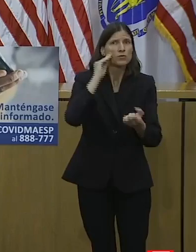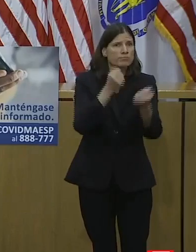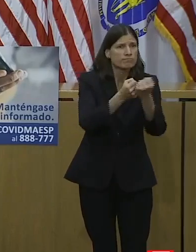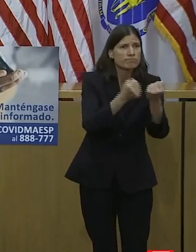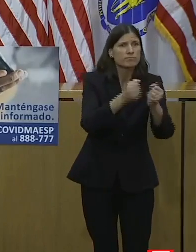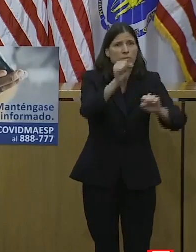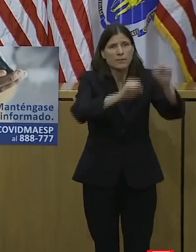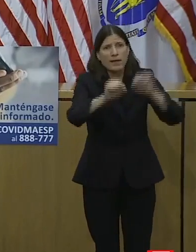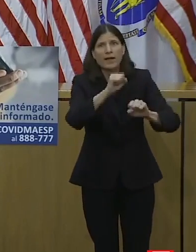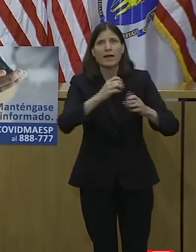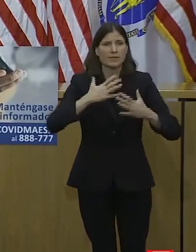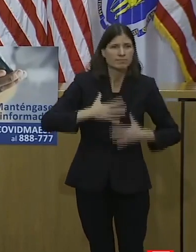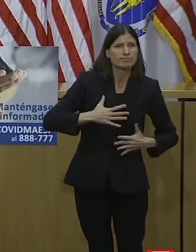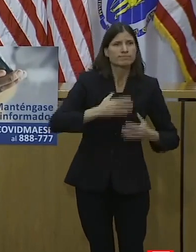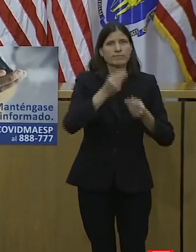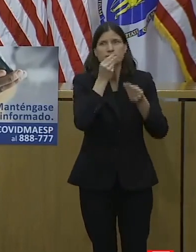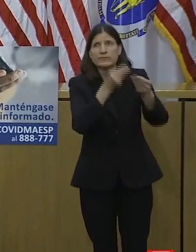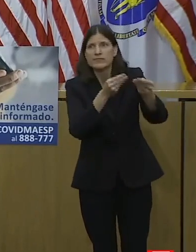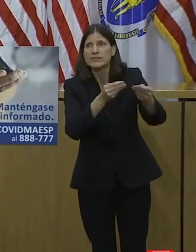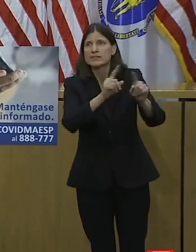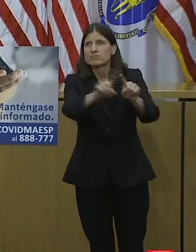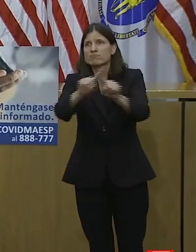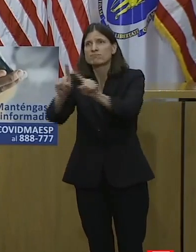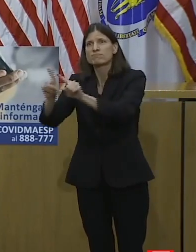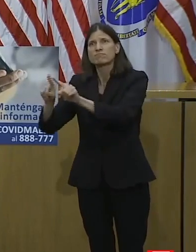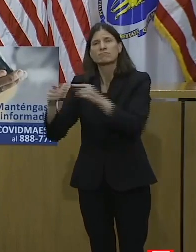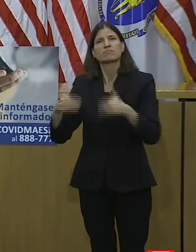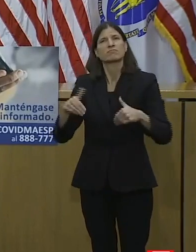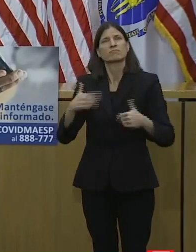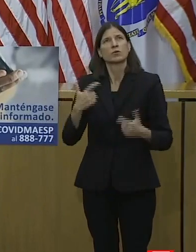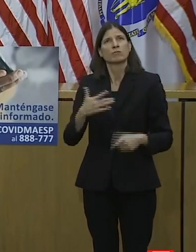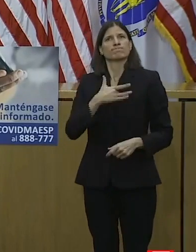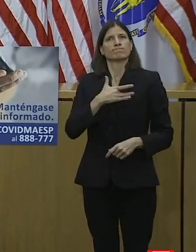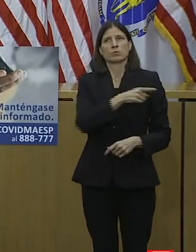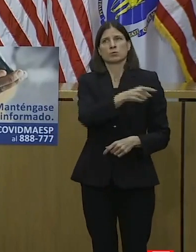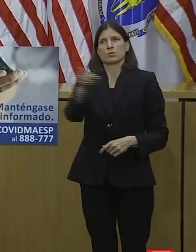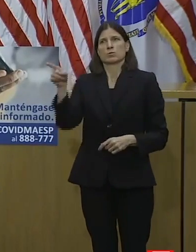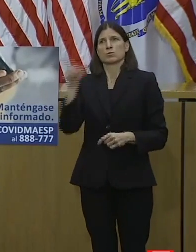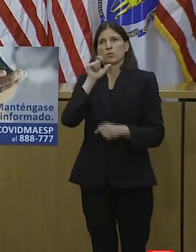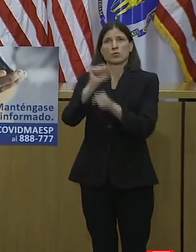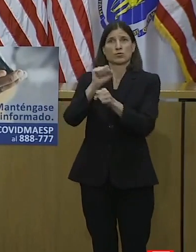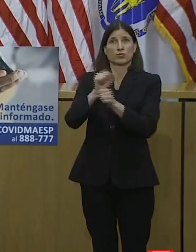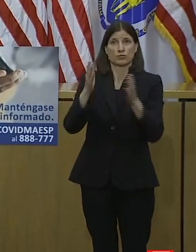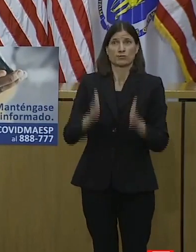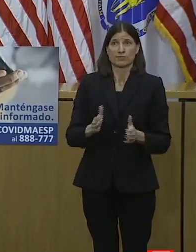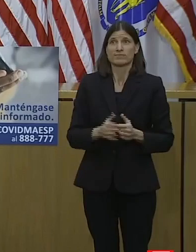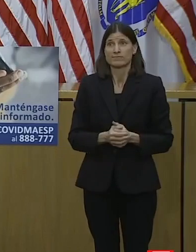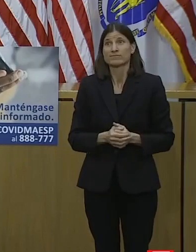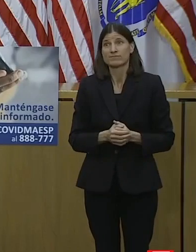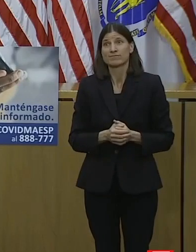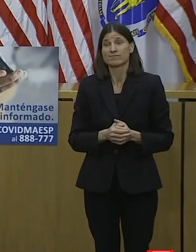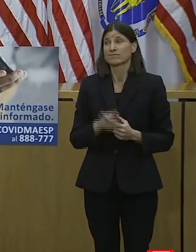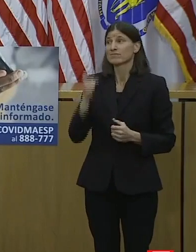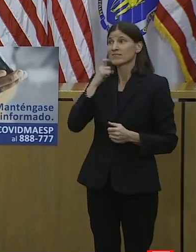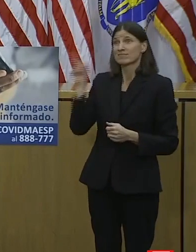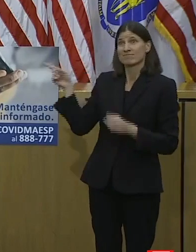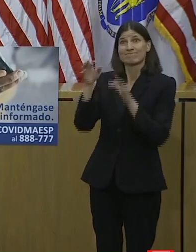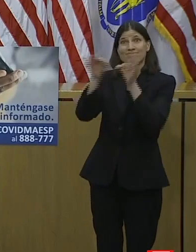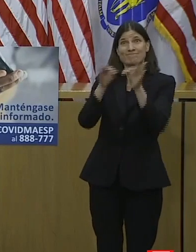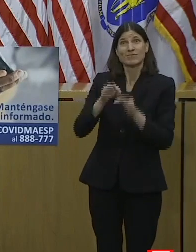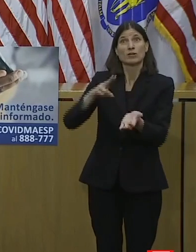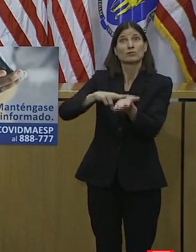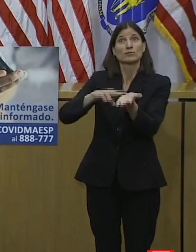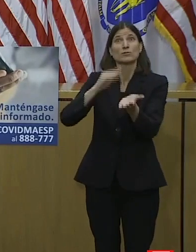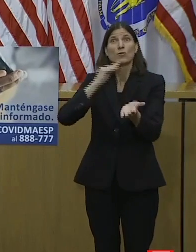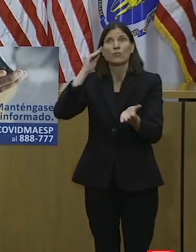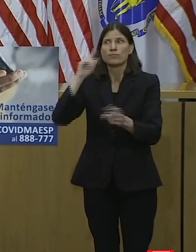long-term care facilities to detect, mitigate, and manage the outbreaks of COVID-19 throughout the state. And we're intensely focused on the spread